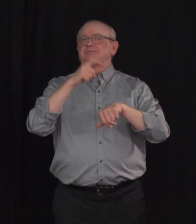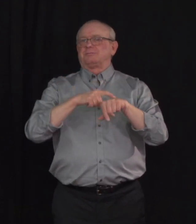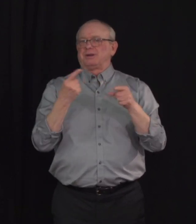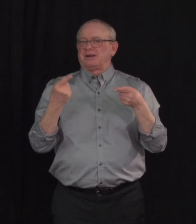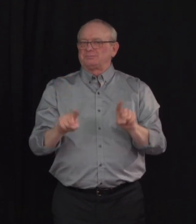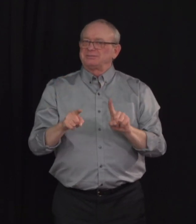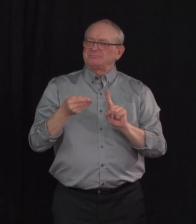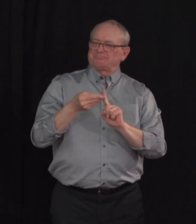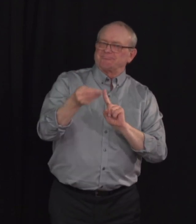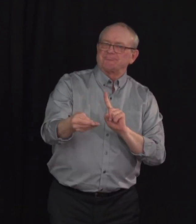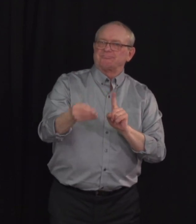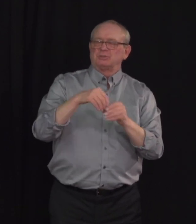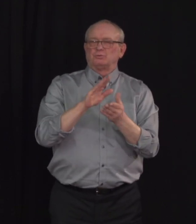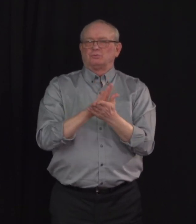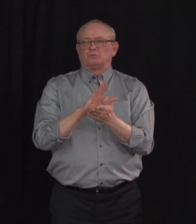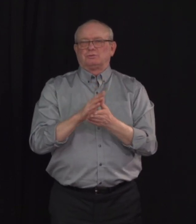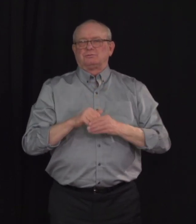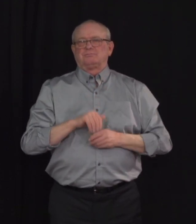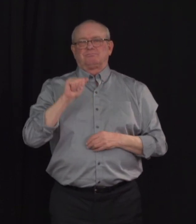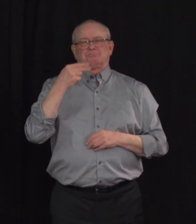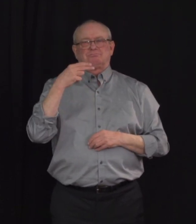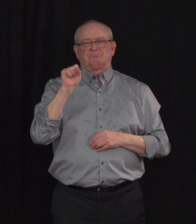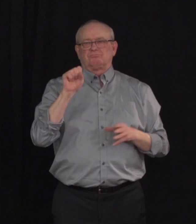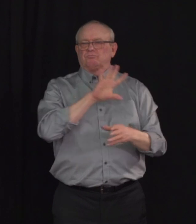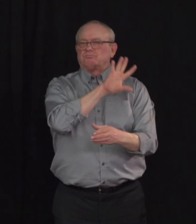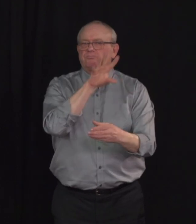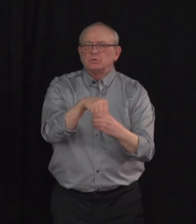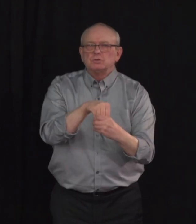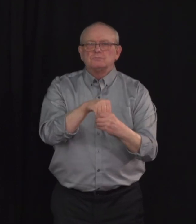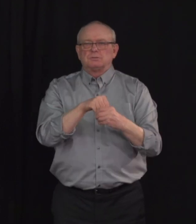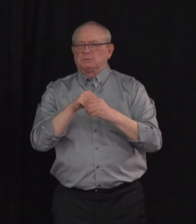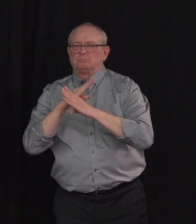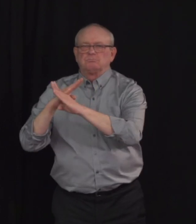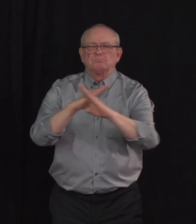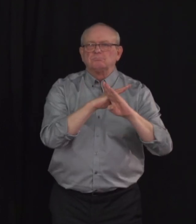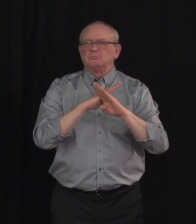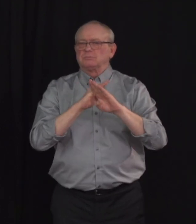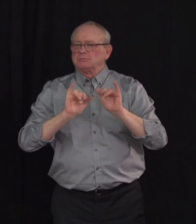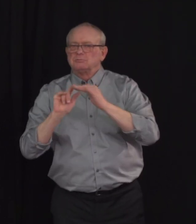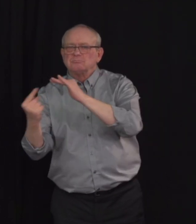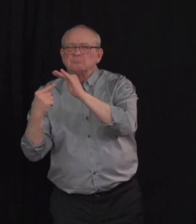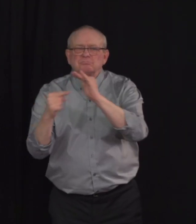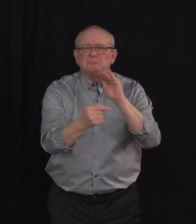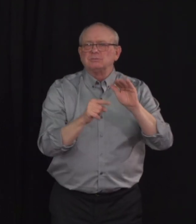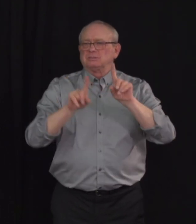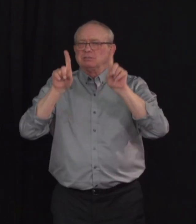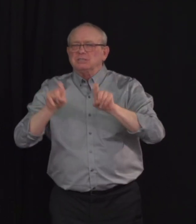are responding and making sure that anyone who is at risk is in quarantine and being offered testing